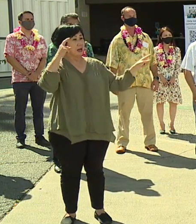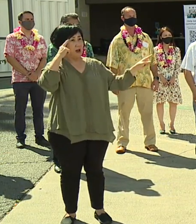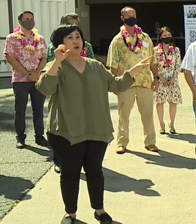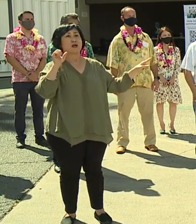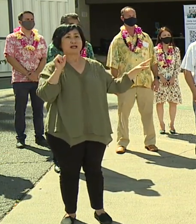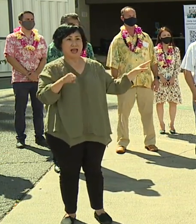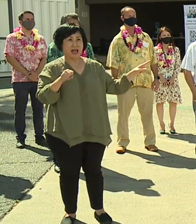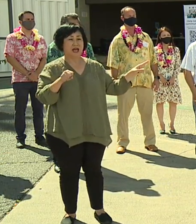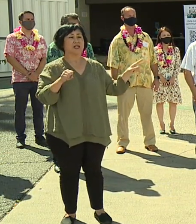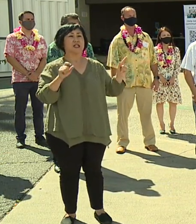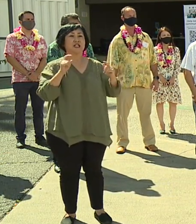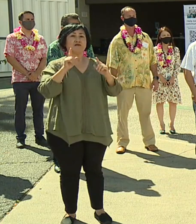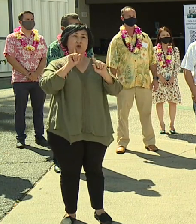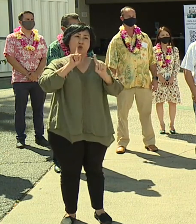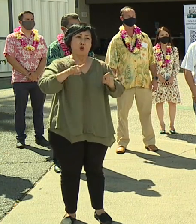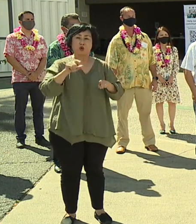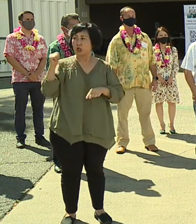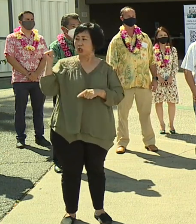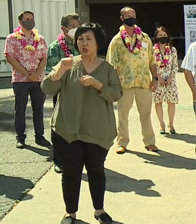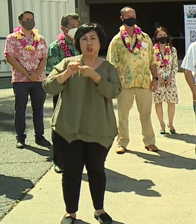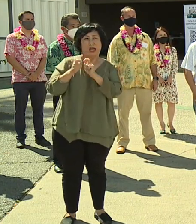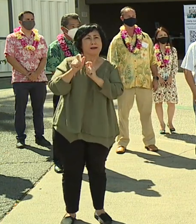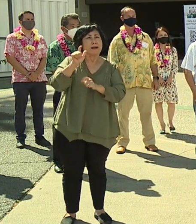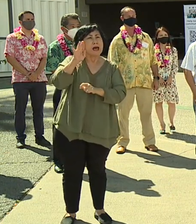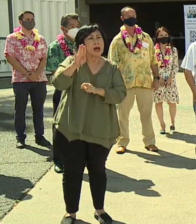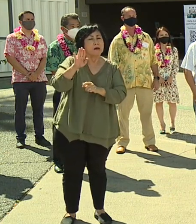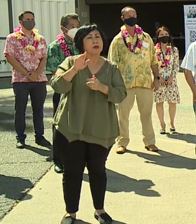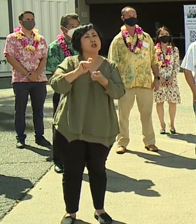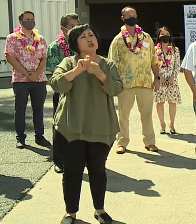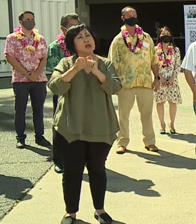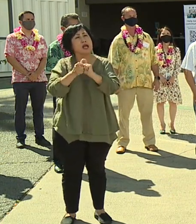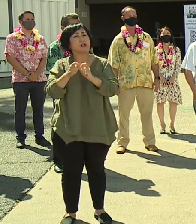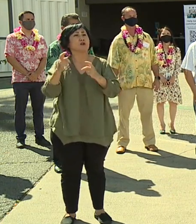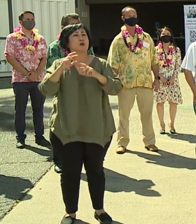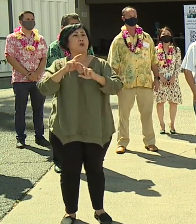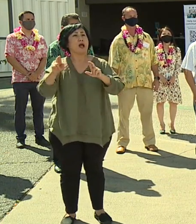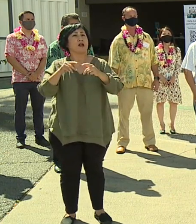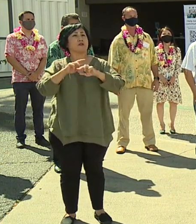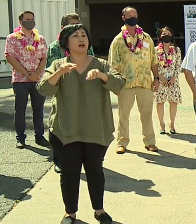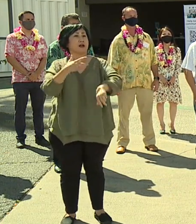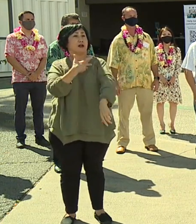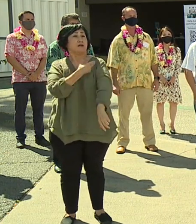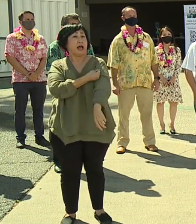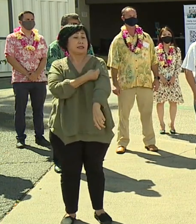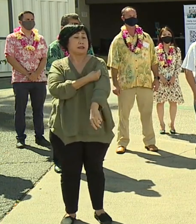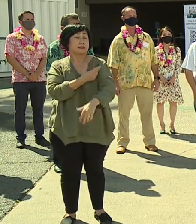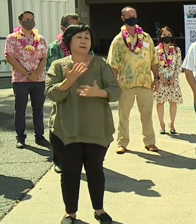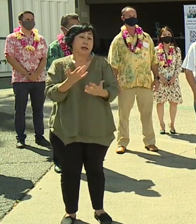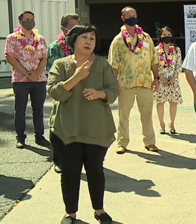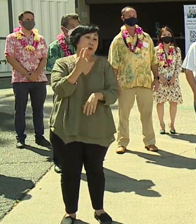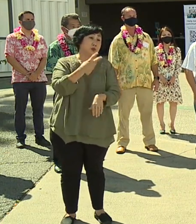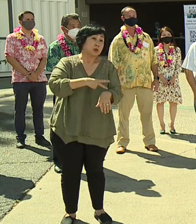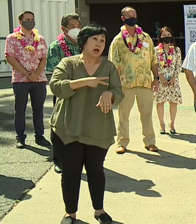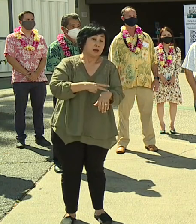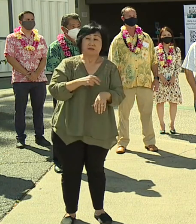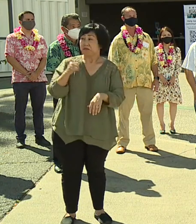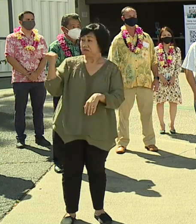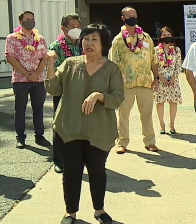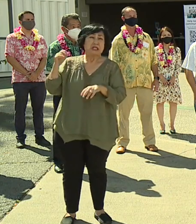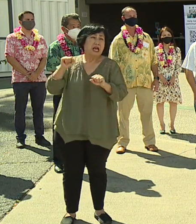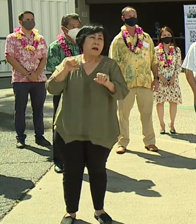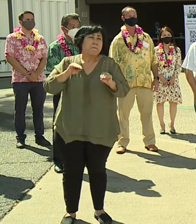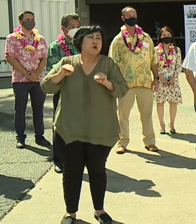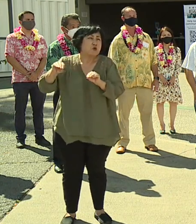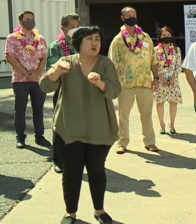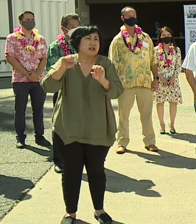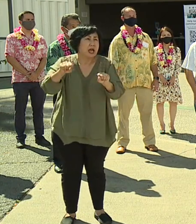ability to turn this into a way to get people vaccinated maybe twice. And it is somewhat mobile. It